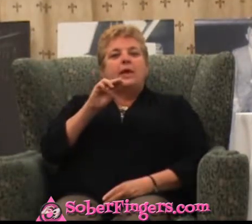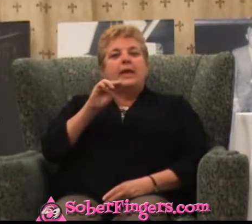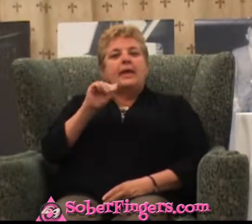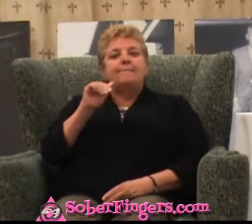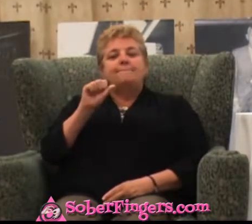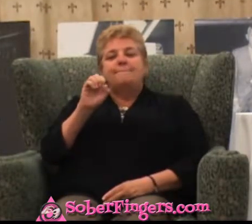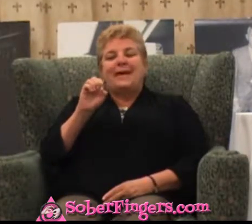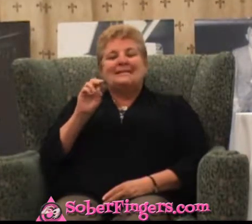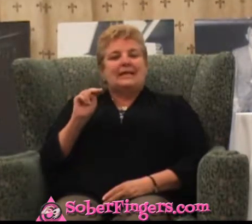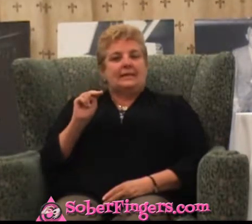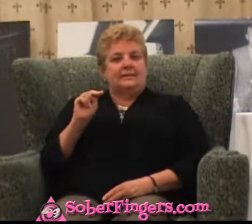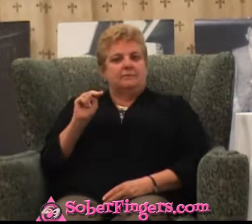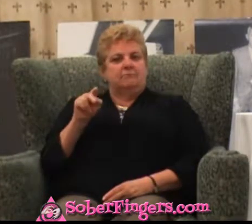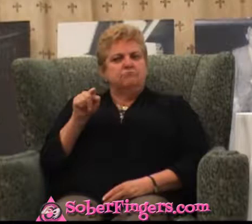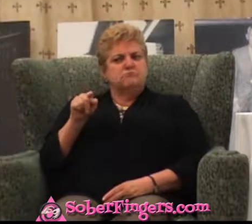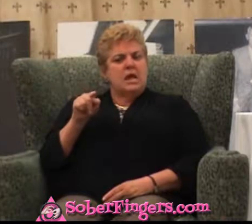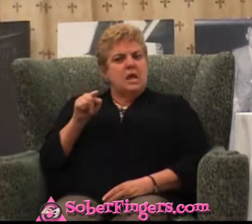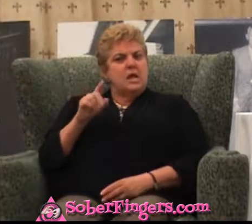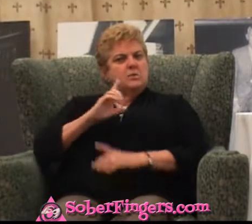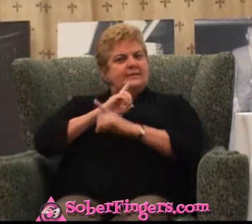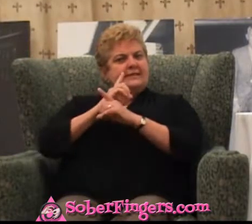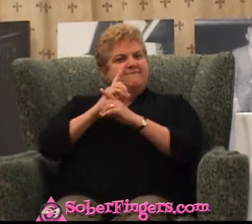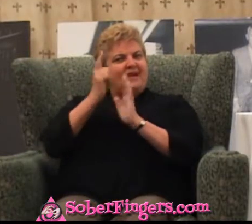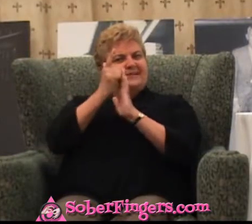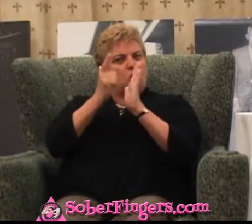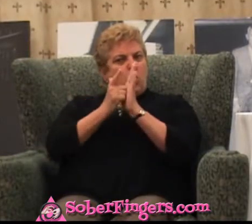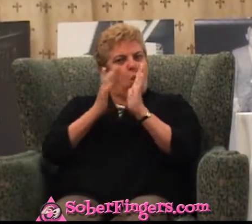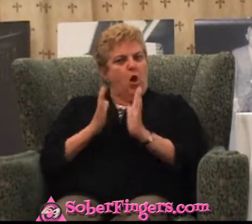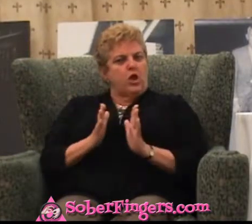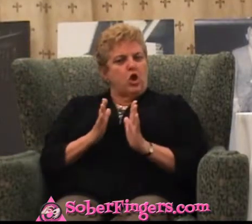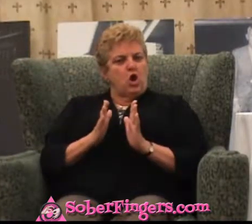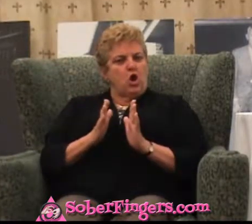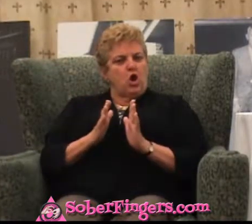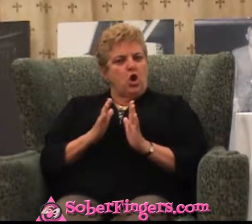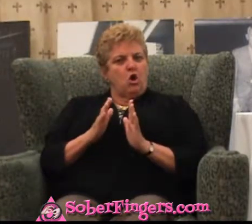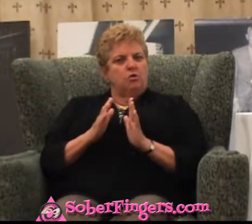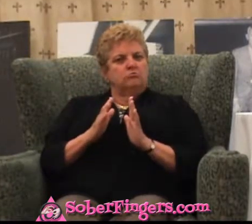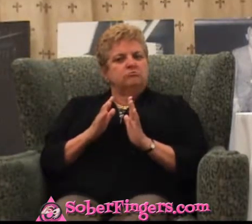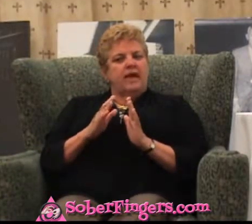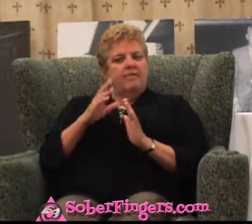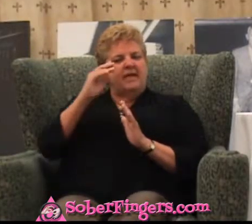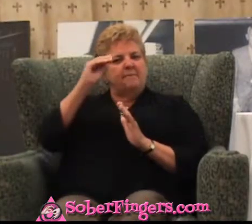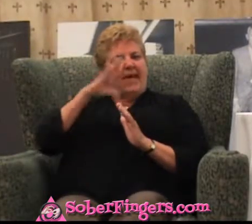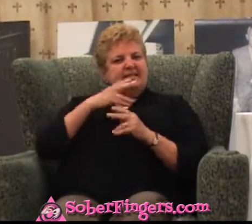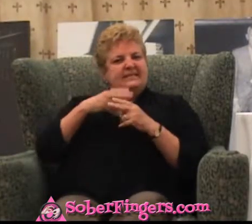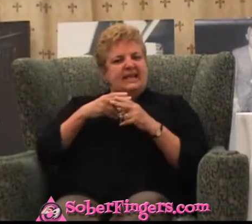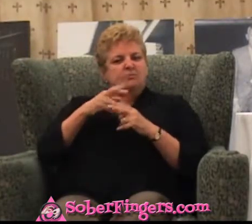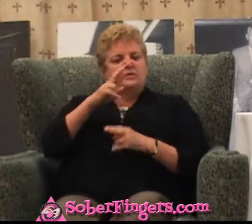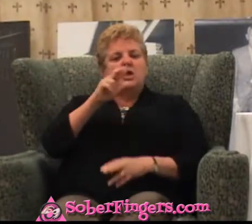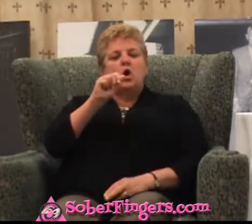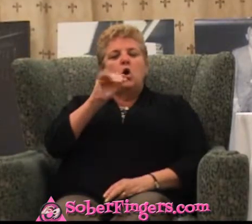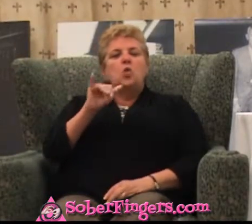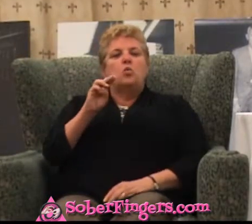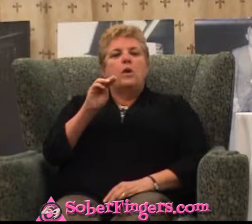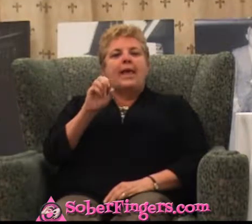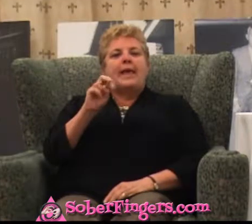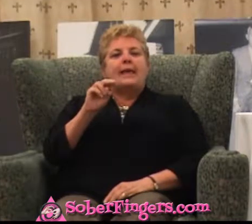Perry Mason was a criminal defense attorney played by an actor named Raymond Burr. And Raymond Burr was one of the handsomest white boys I'd ever seen